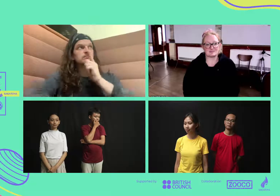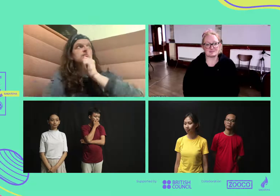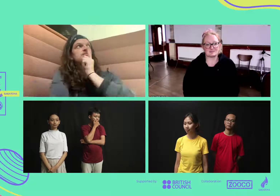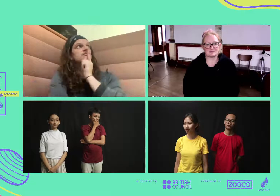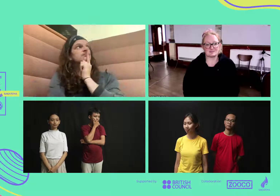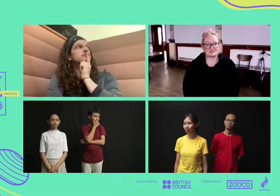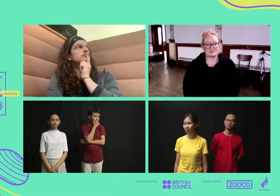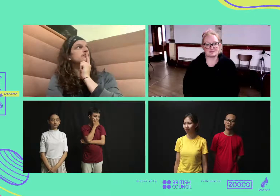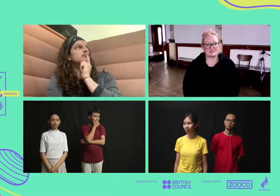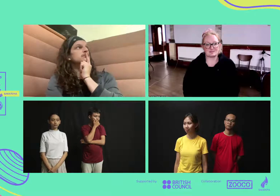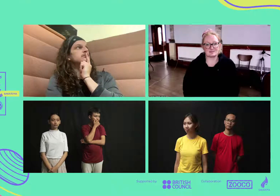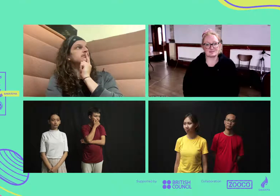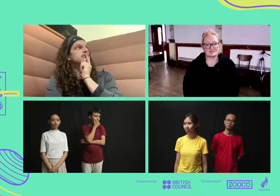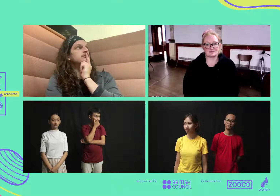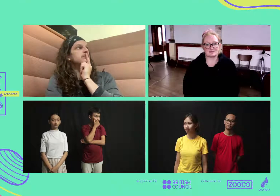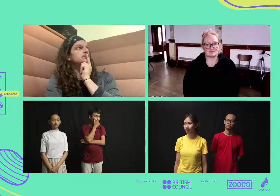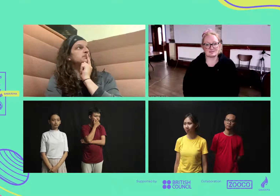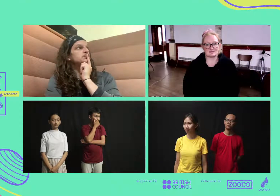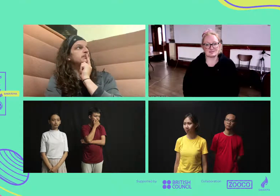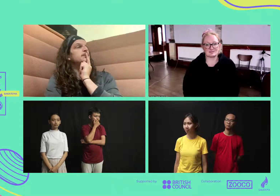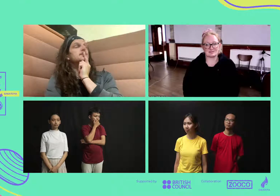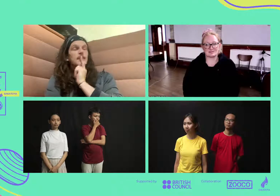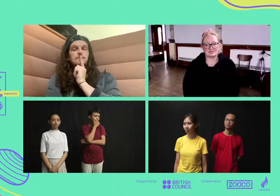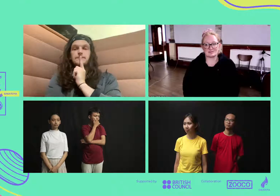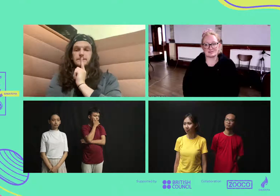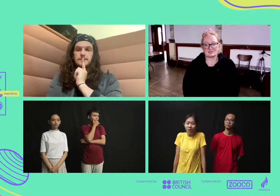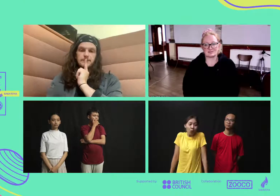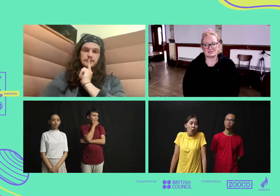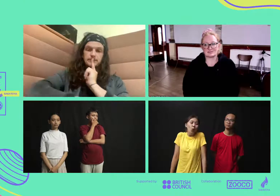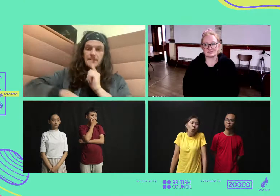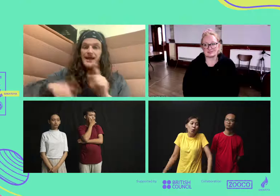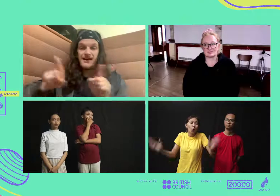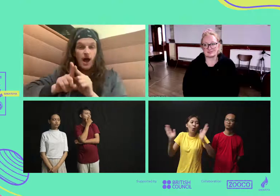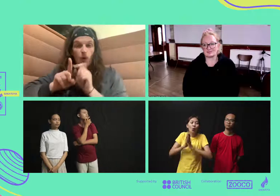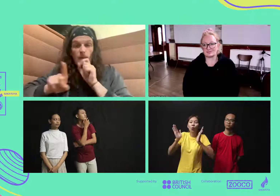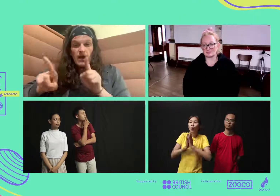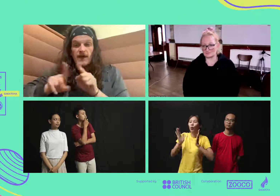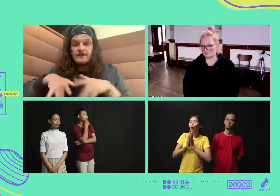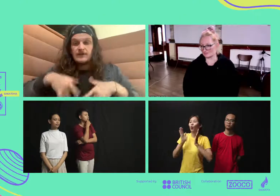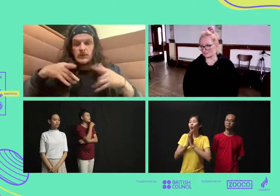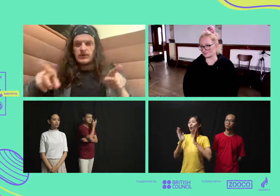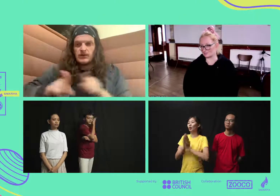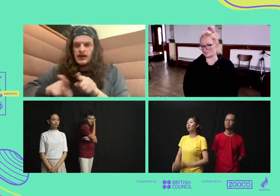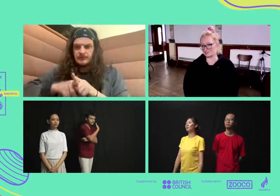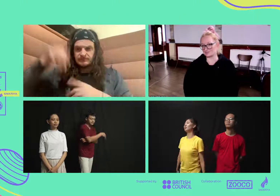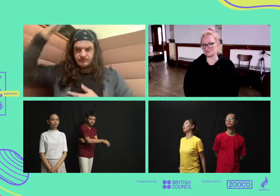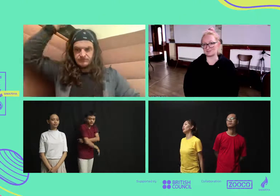so I'd like to move up to another level once again.